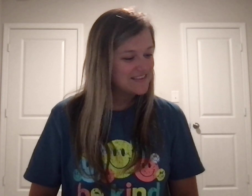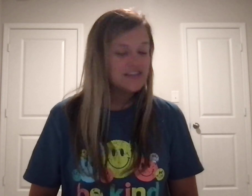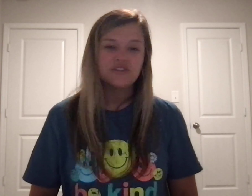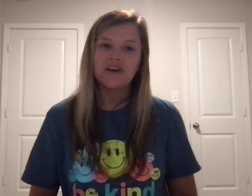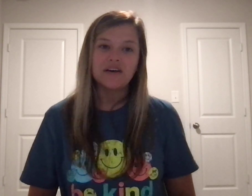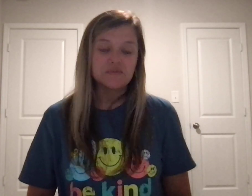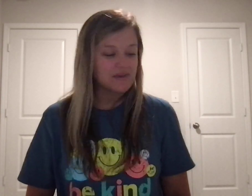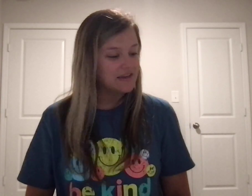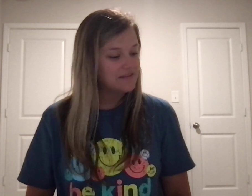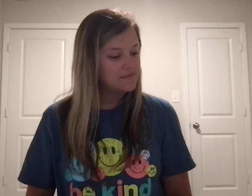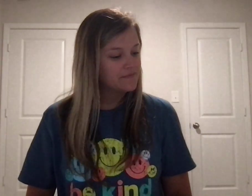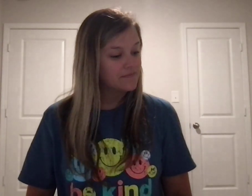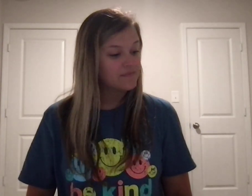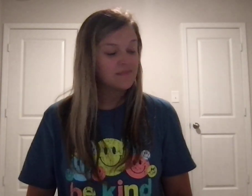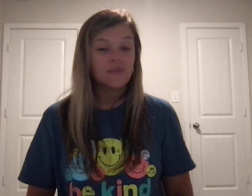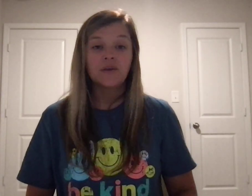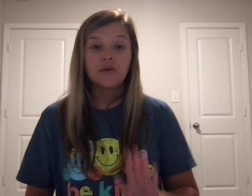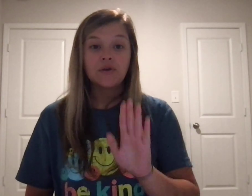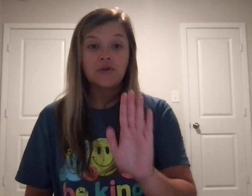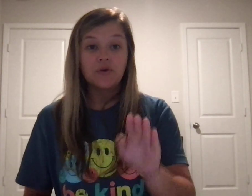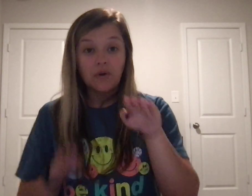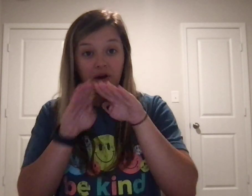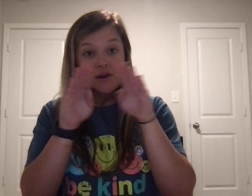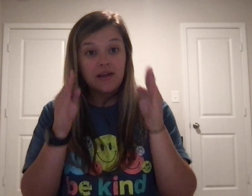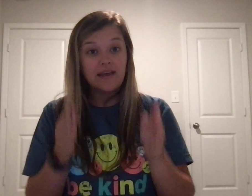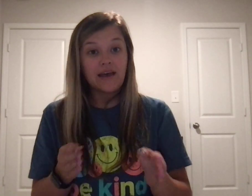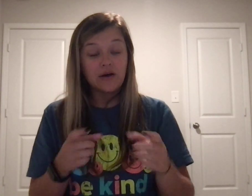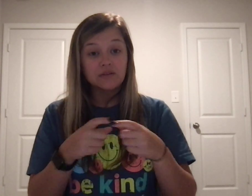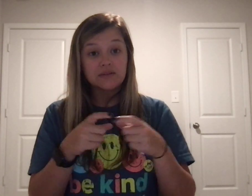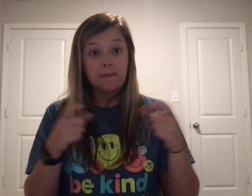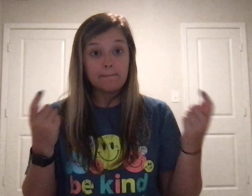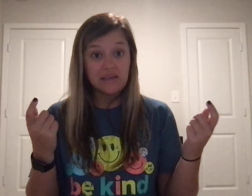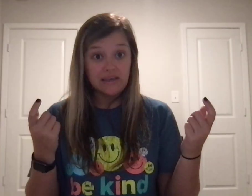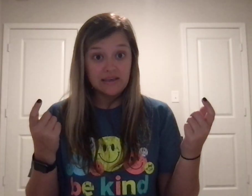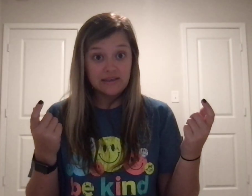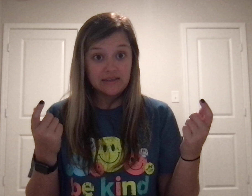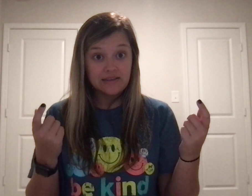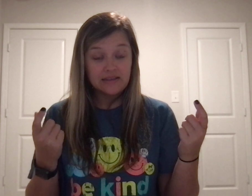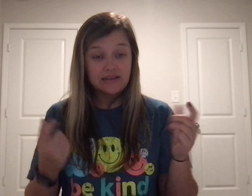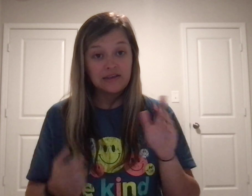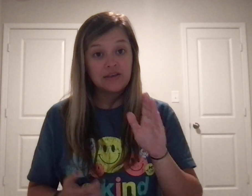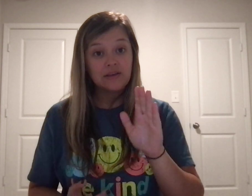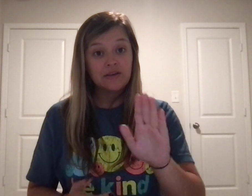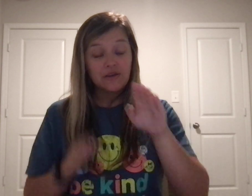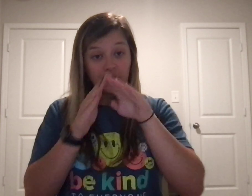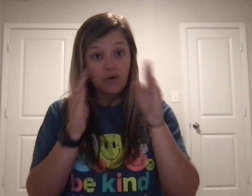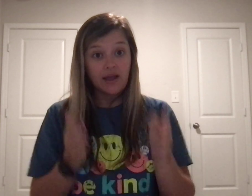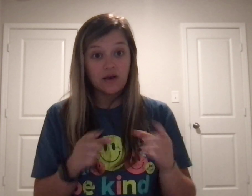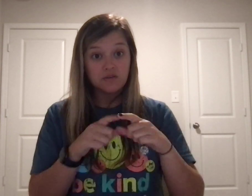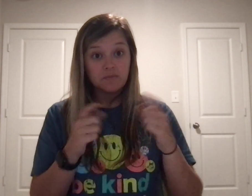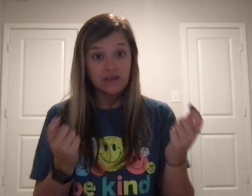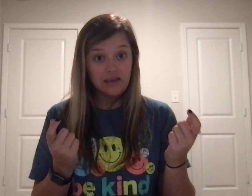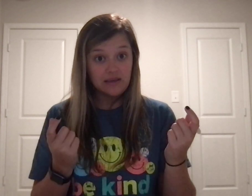Is your house big? Your house big? Your house big?